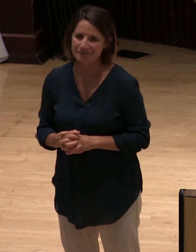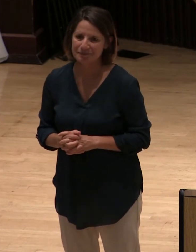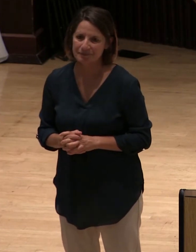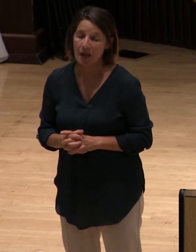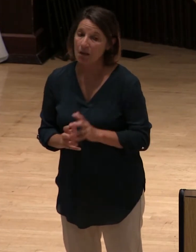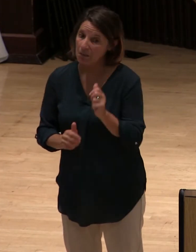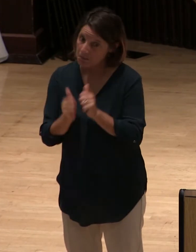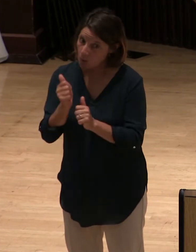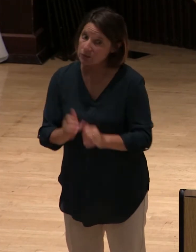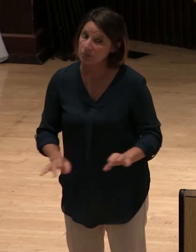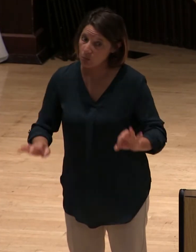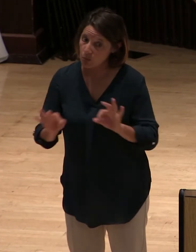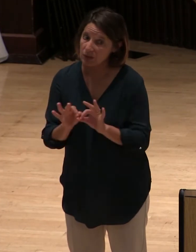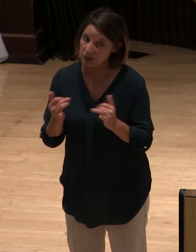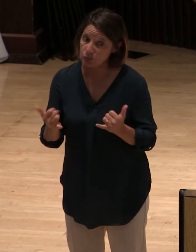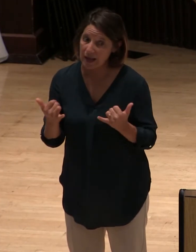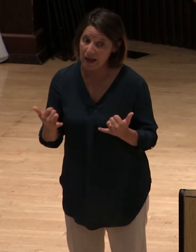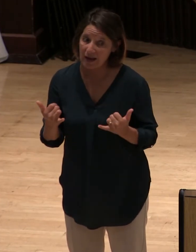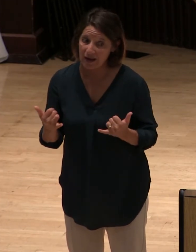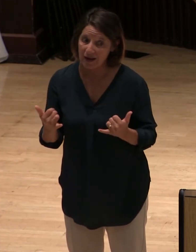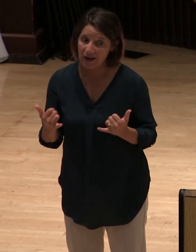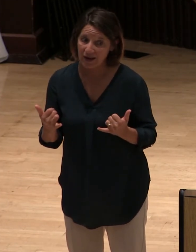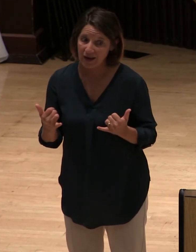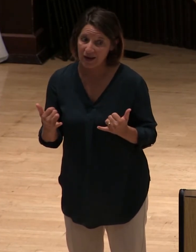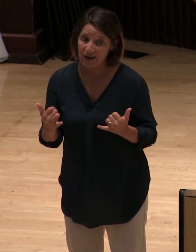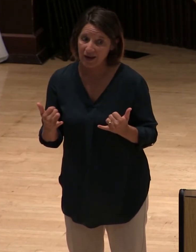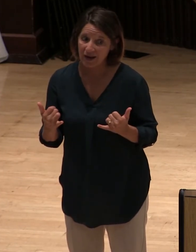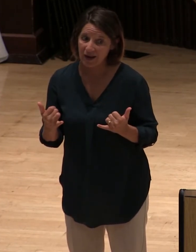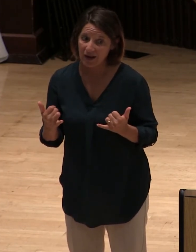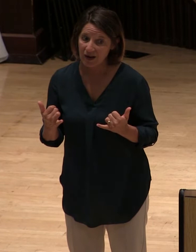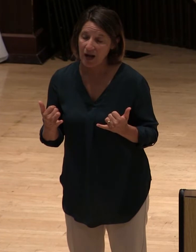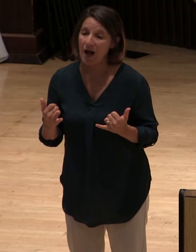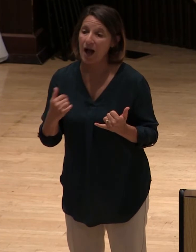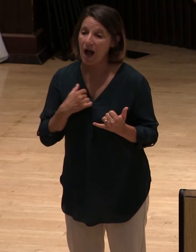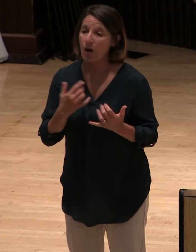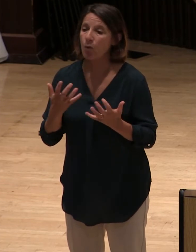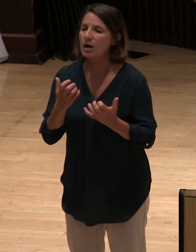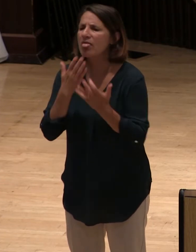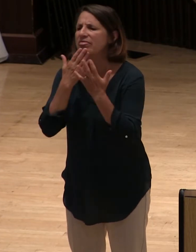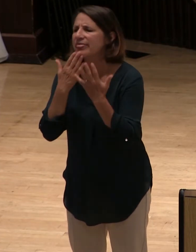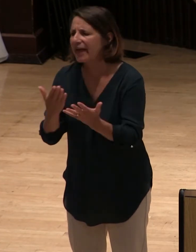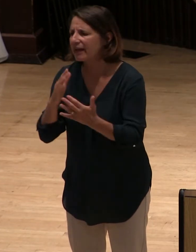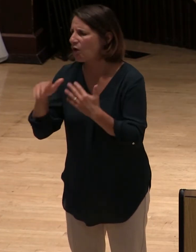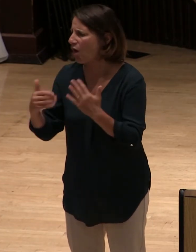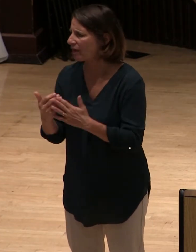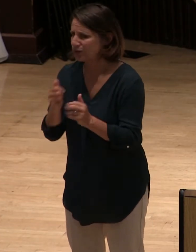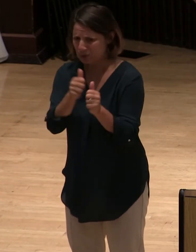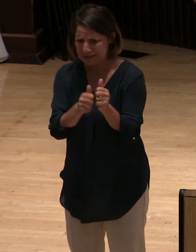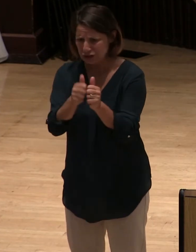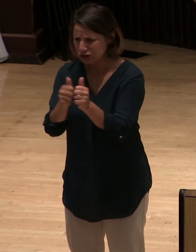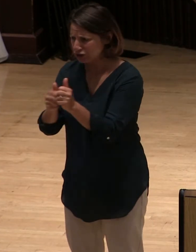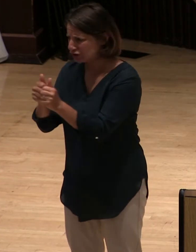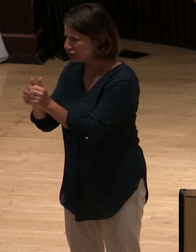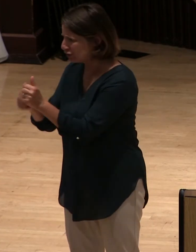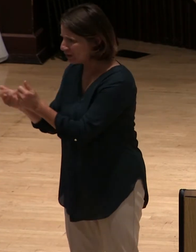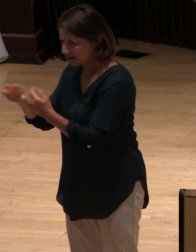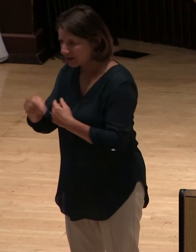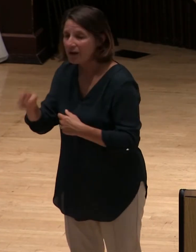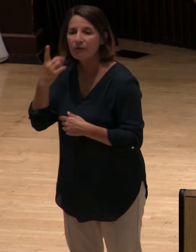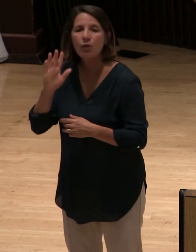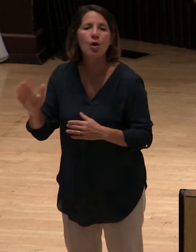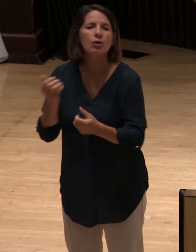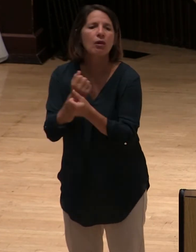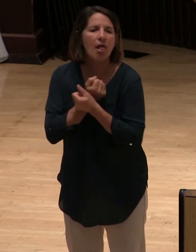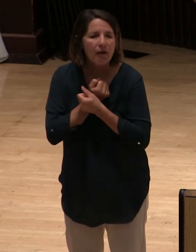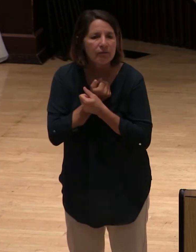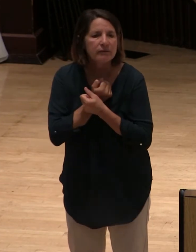Most importantly today, I want to thank all of you, each one of you, for your love and